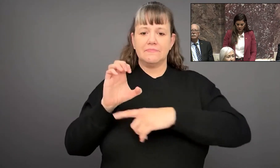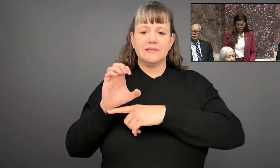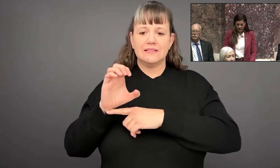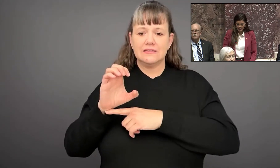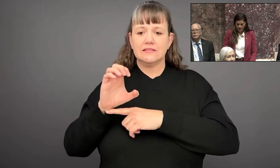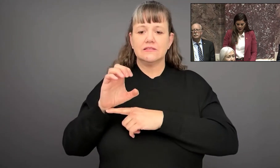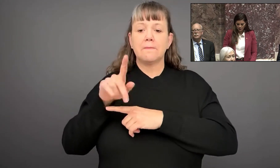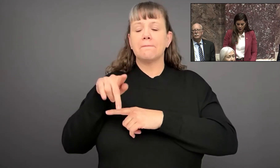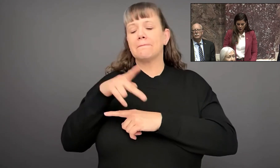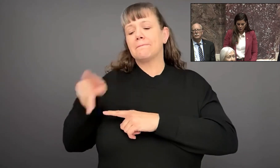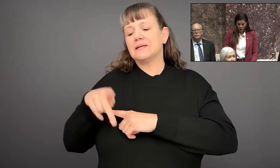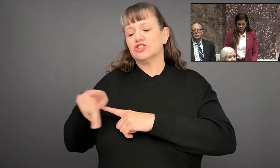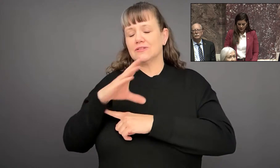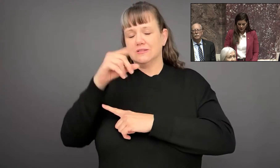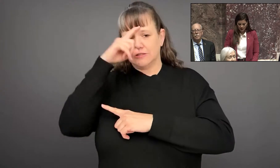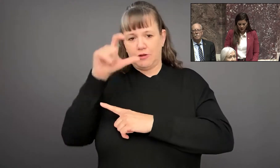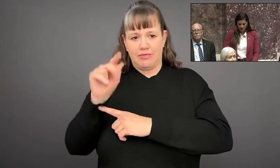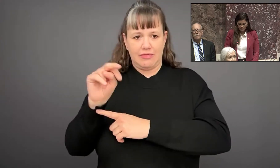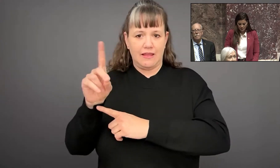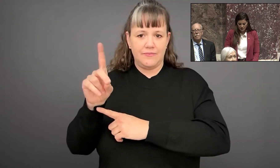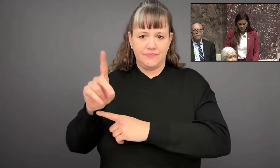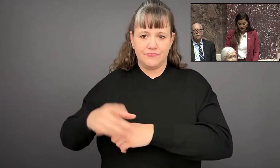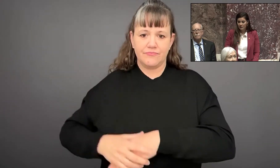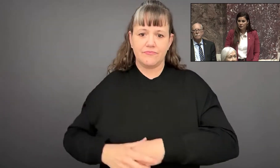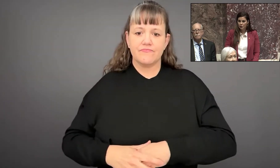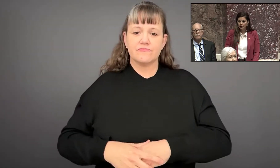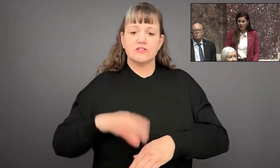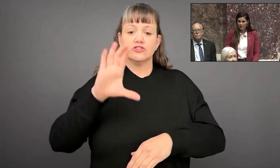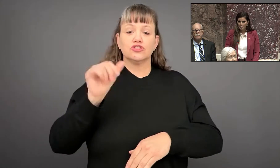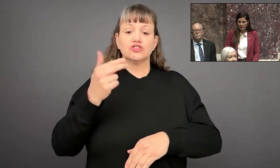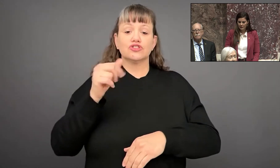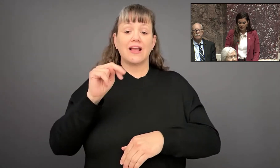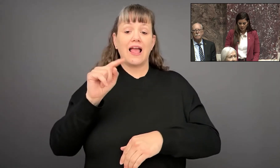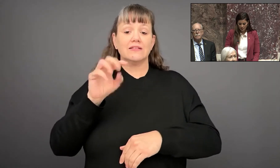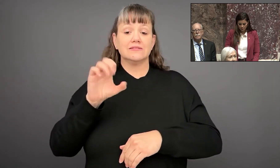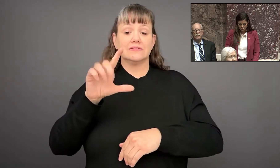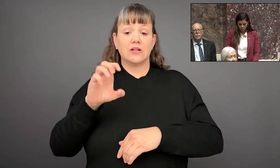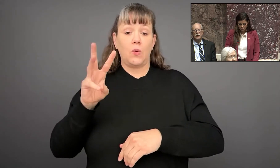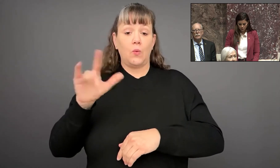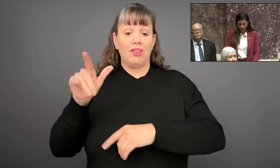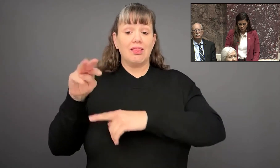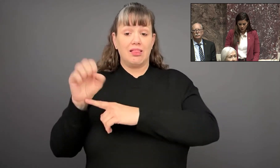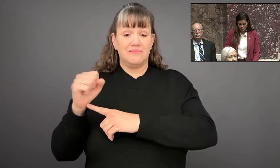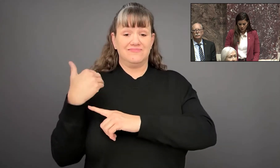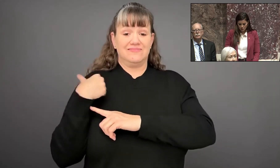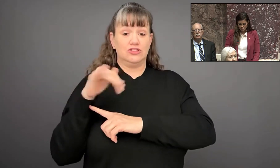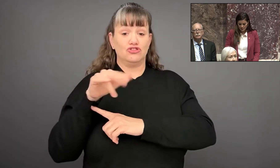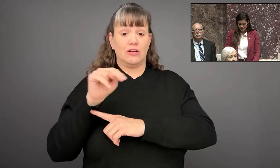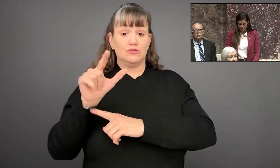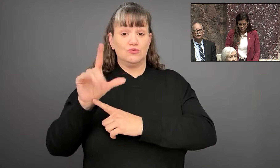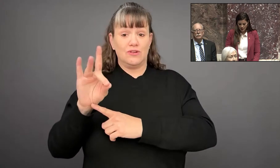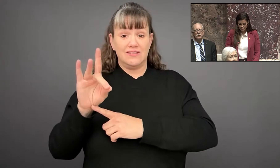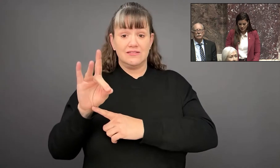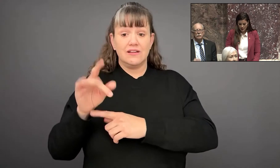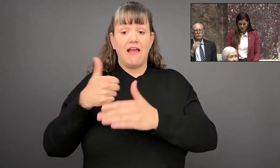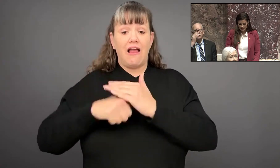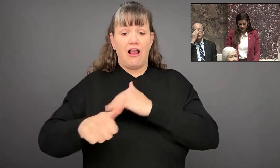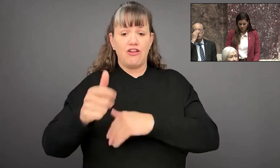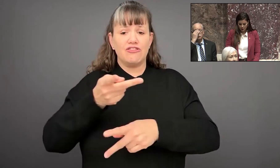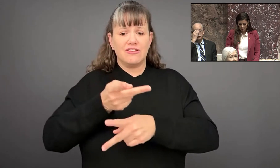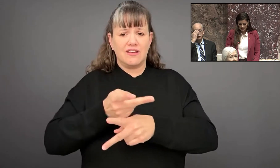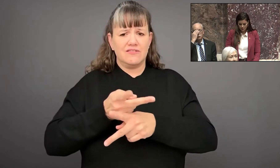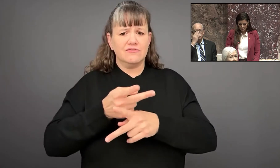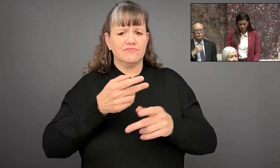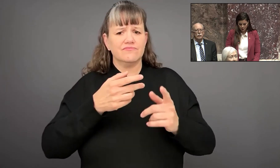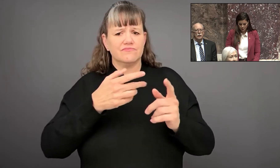hospital late at night while in the care of the Ministry of Children and Family Development. She was found